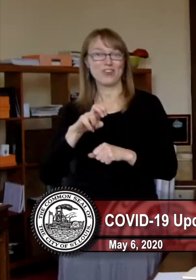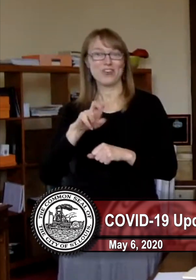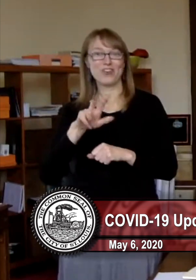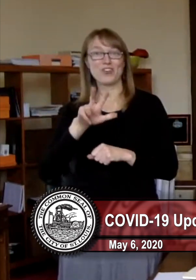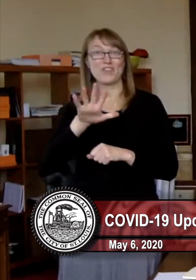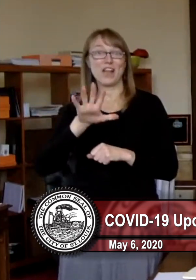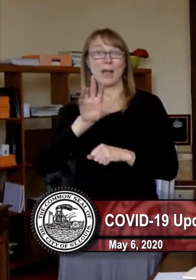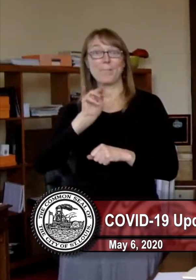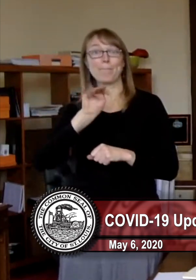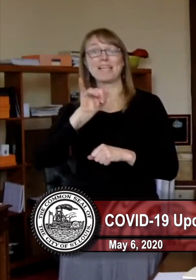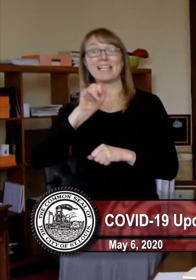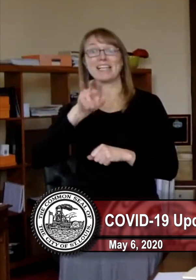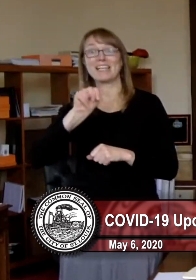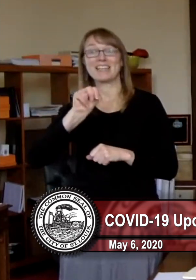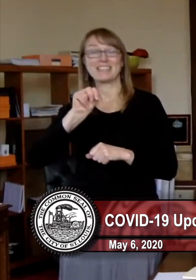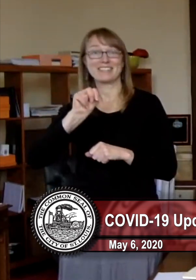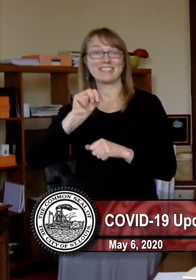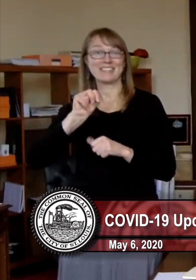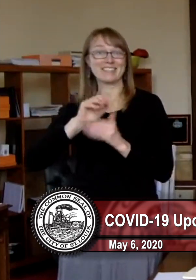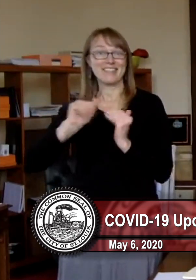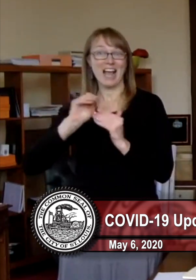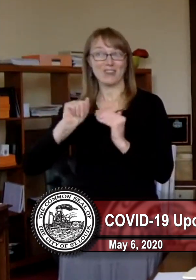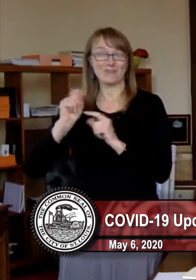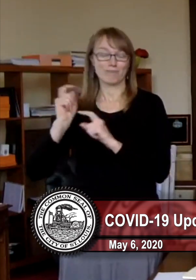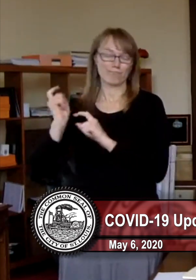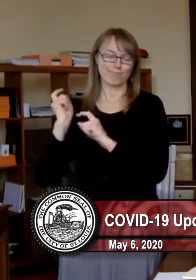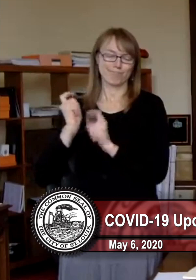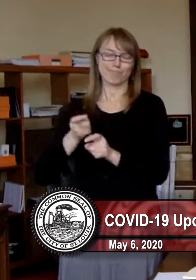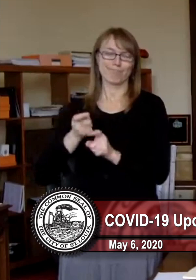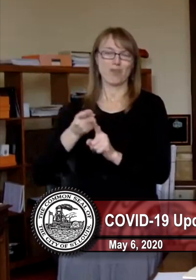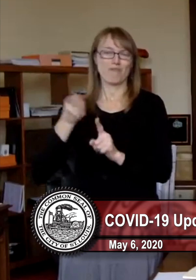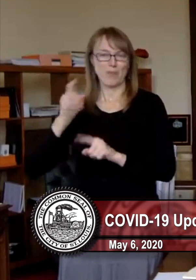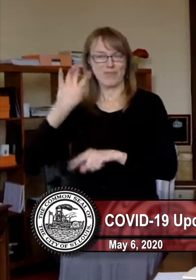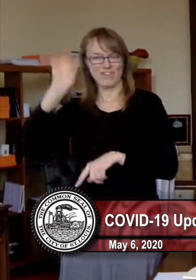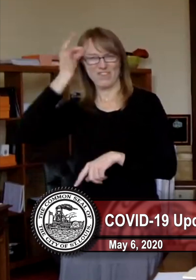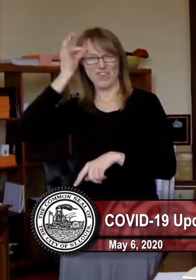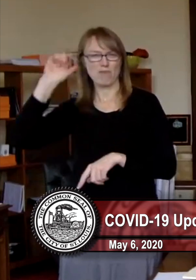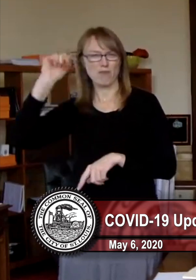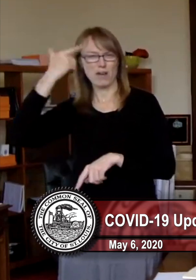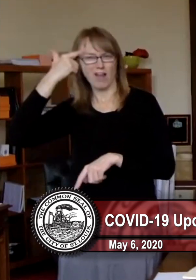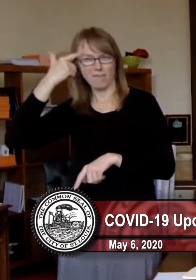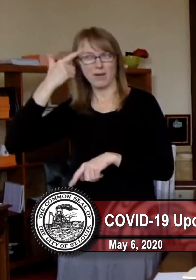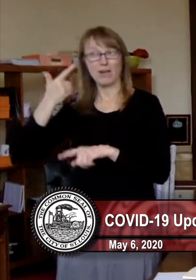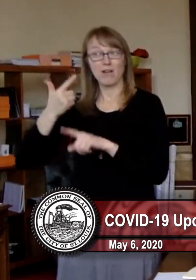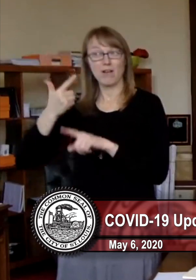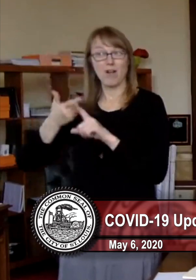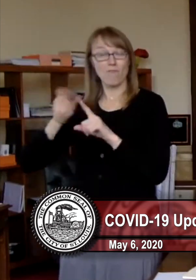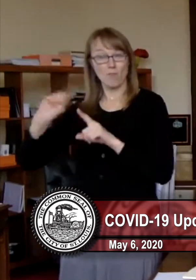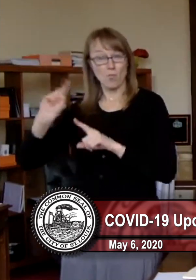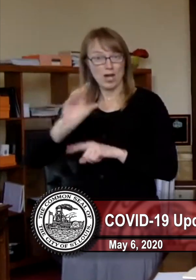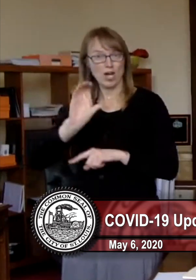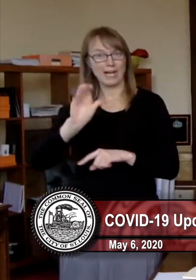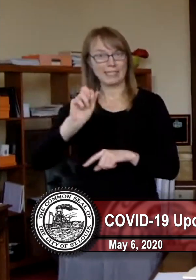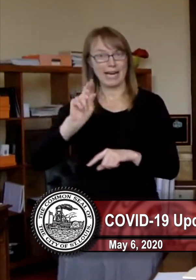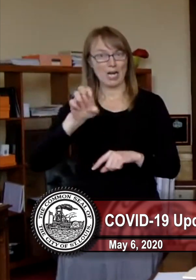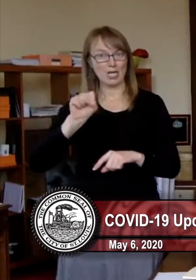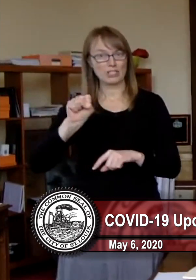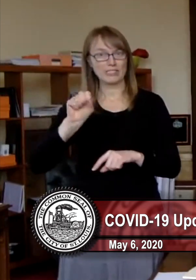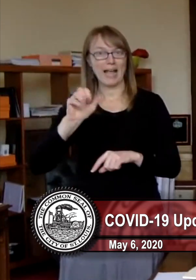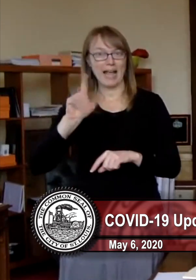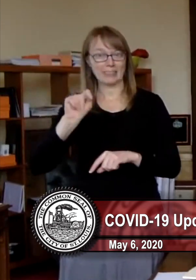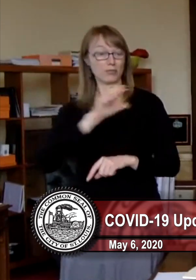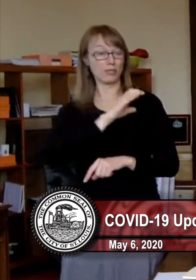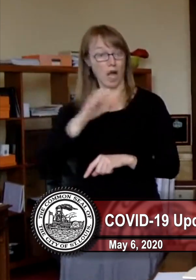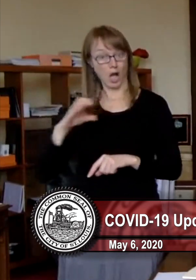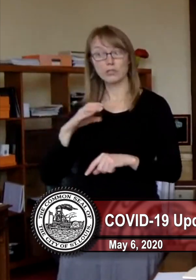the state. That came out of the CARES Act. It was passed a few weeks ago by Congress and signed by the